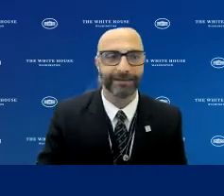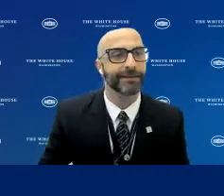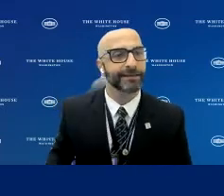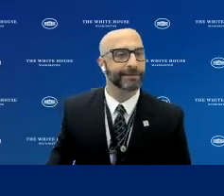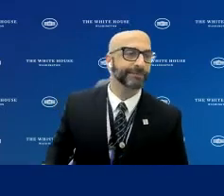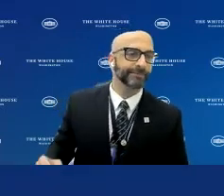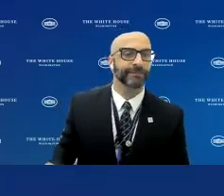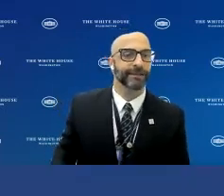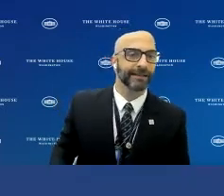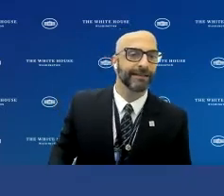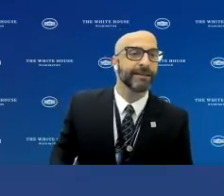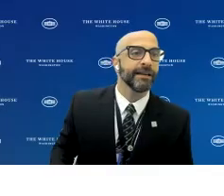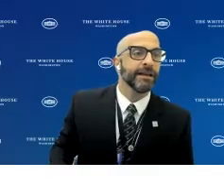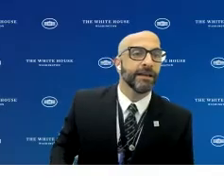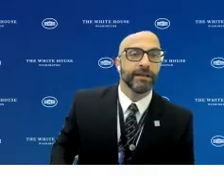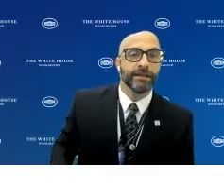And one more.